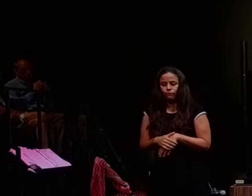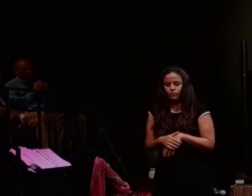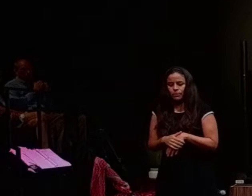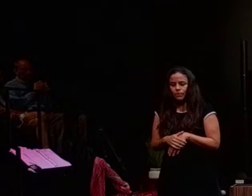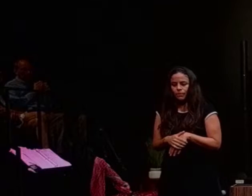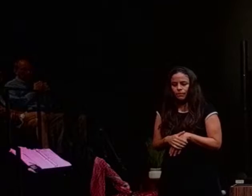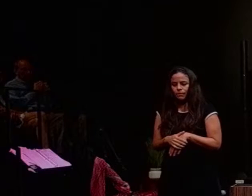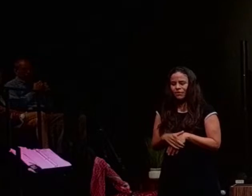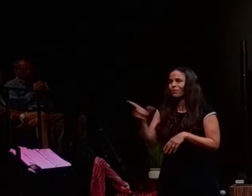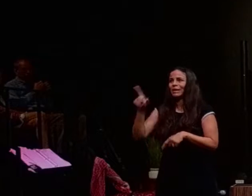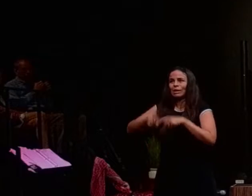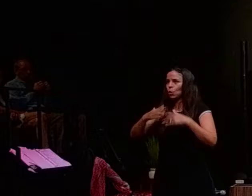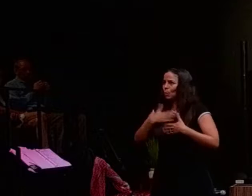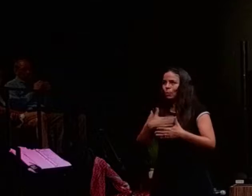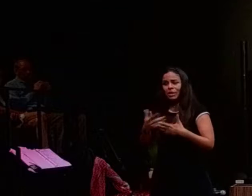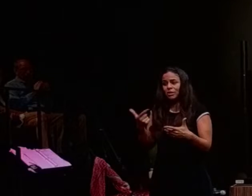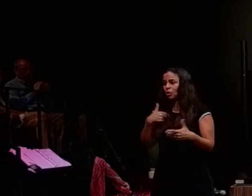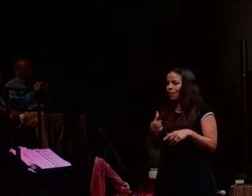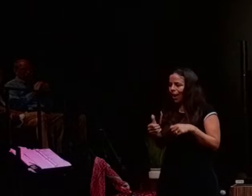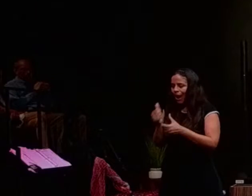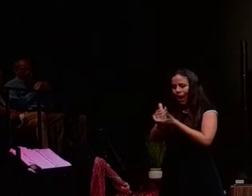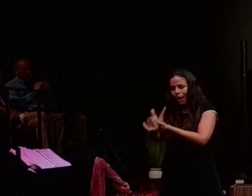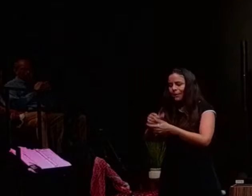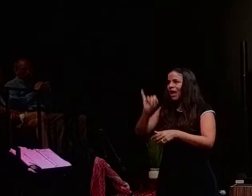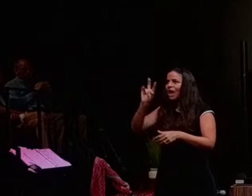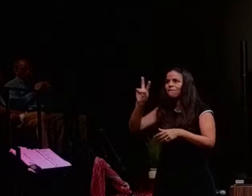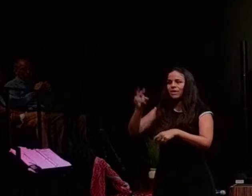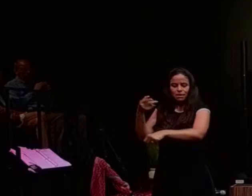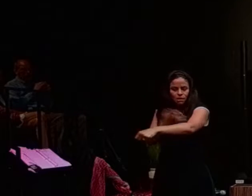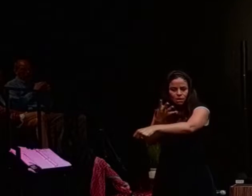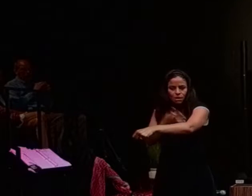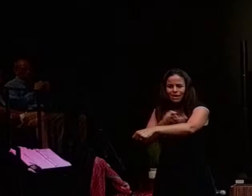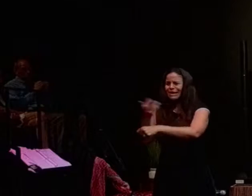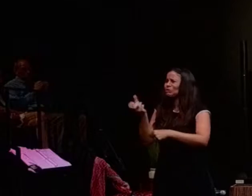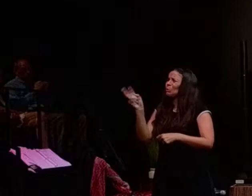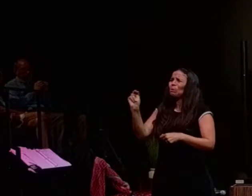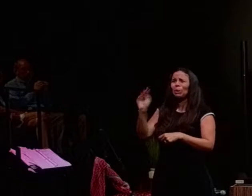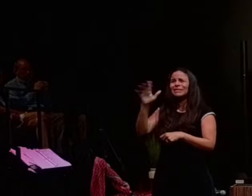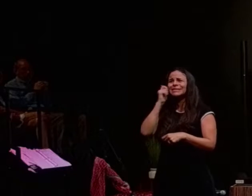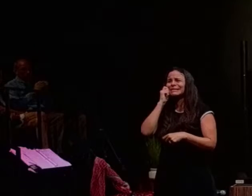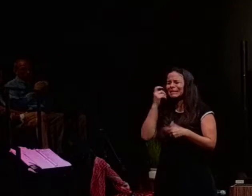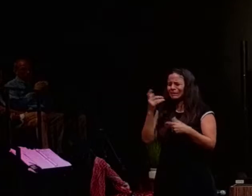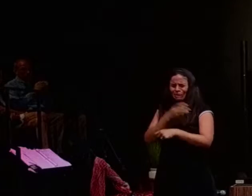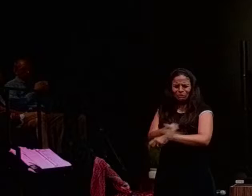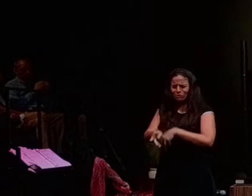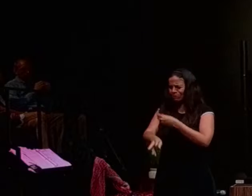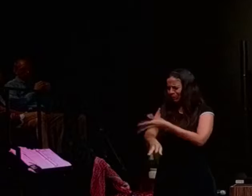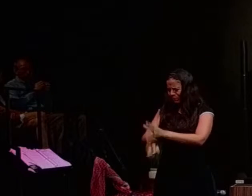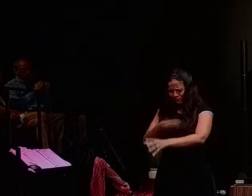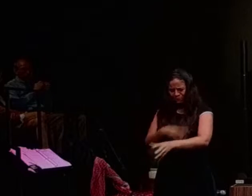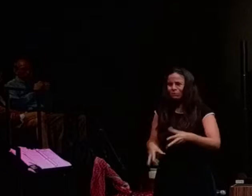his airway's shot, so I'm like, okay, I'm in the airway, I need to get an IV access. He's so burnt up, his skin is sloughing off of him,